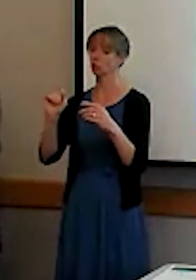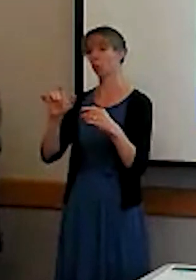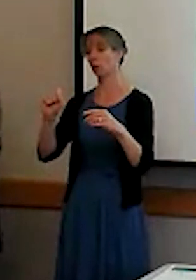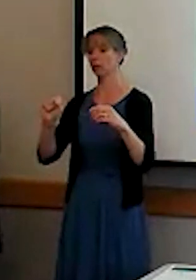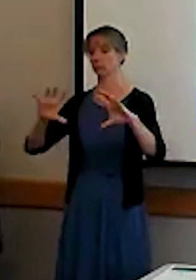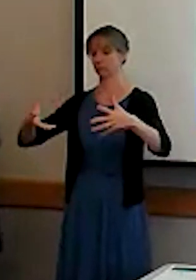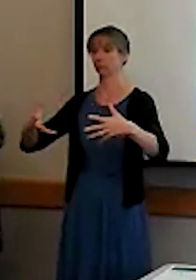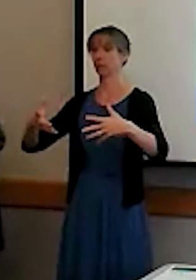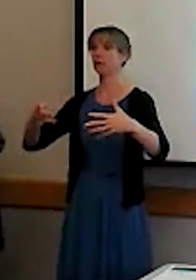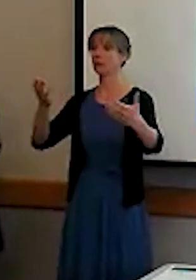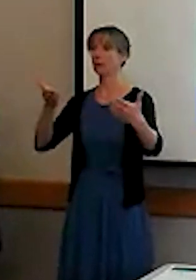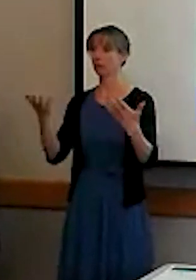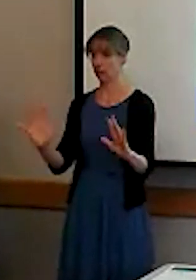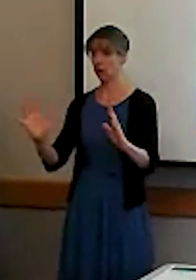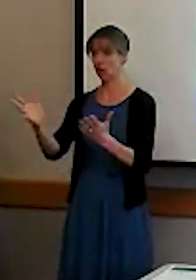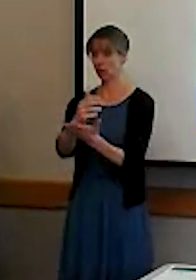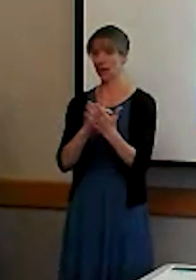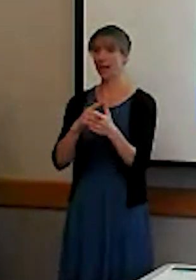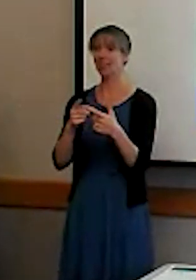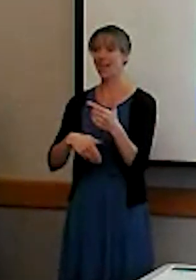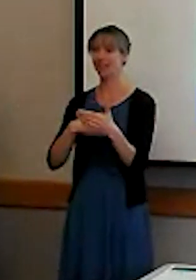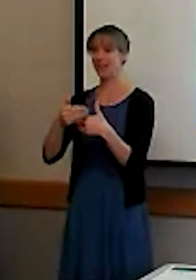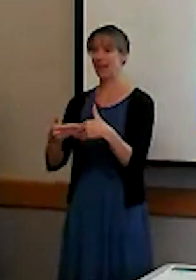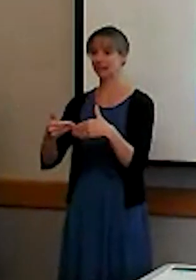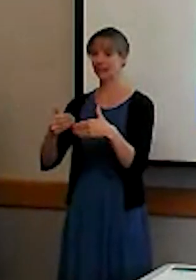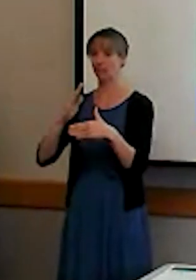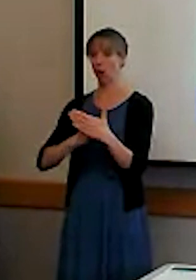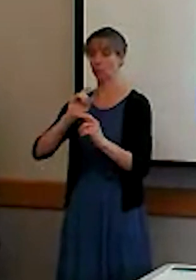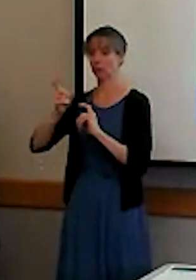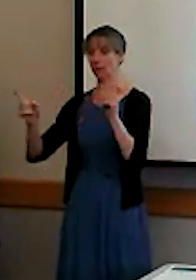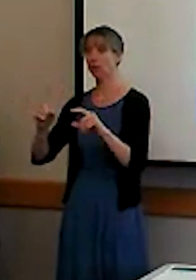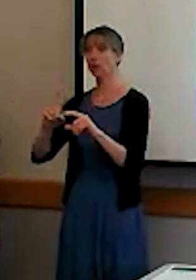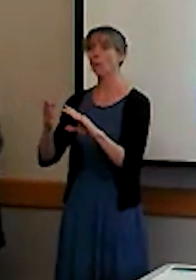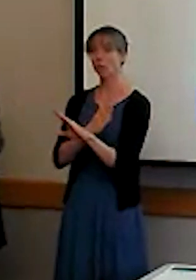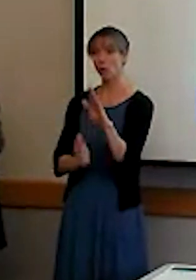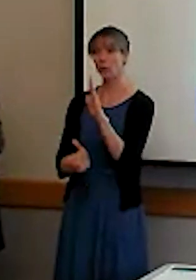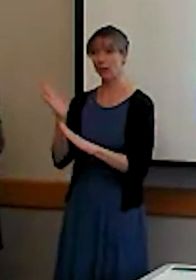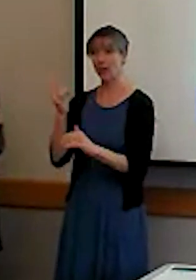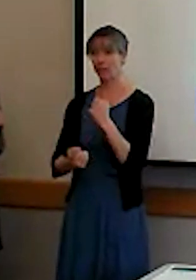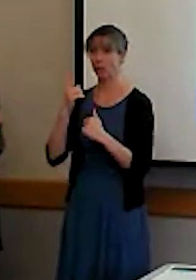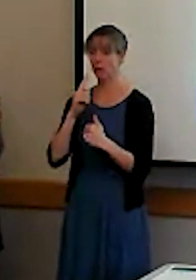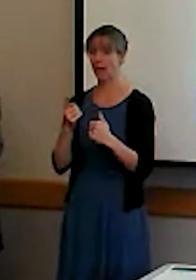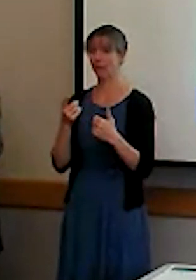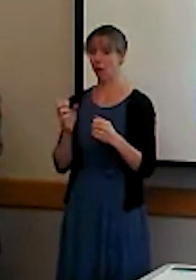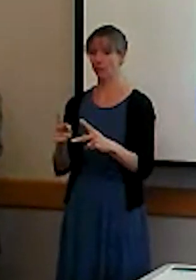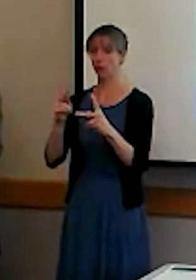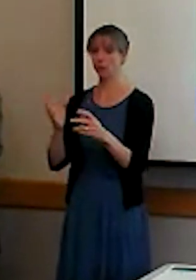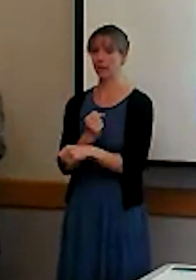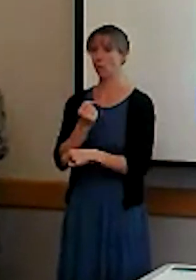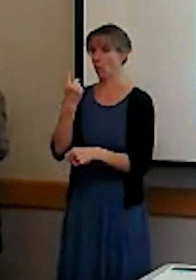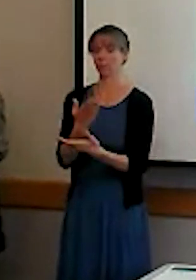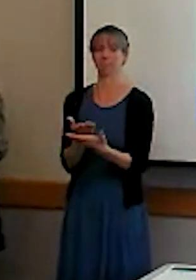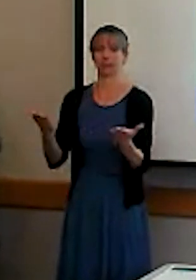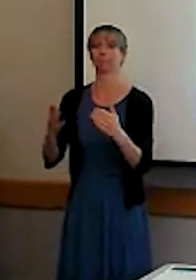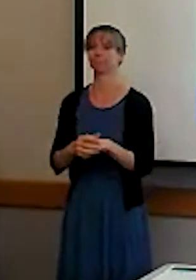we want you to take them, then we're going to disseminate the next layer. So before you leave, everybody will have a chance to get at least one